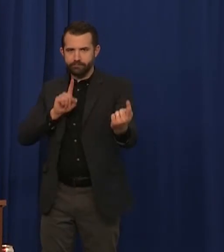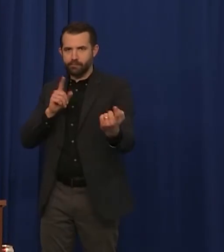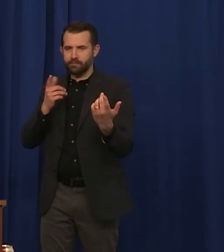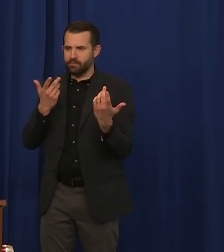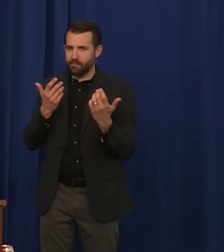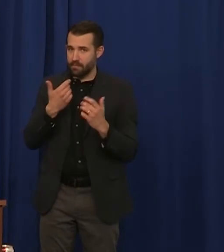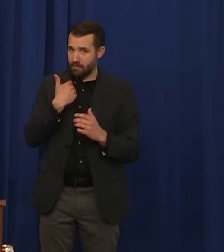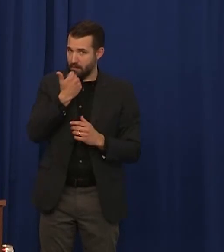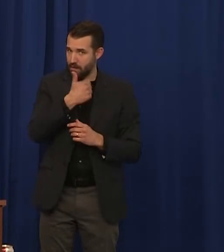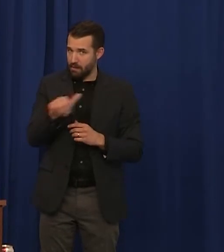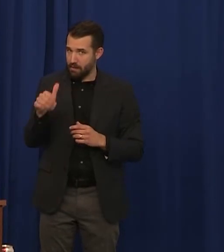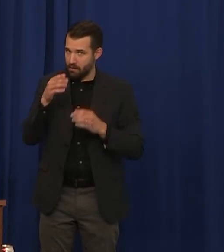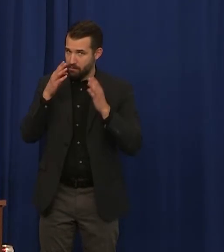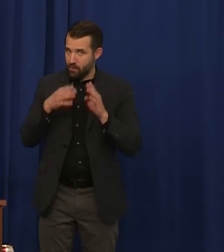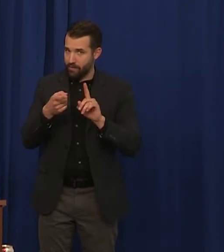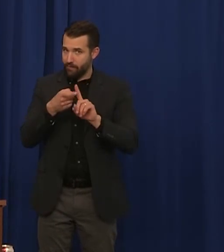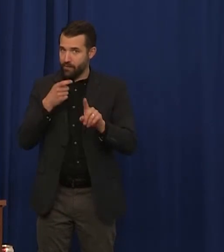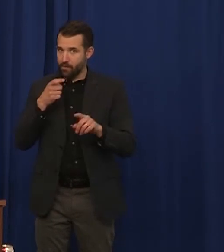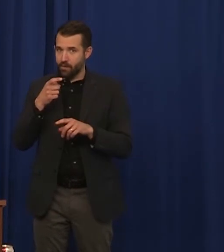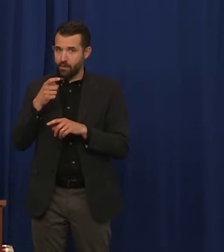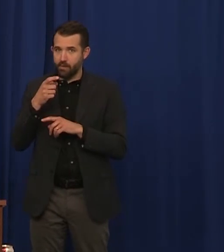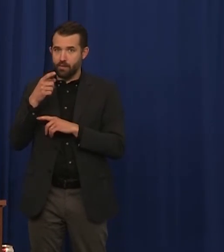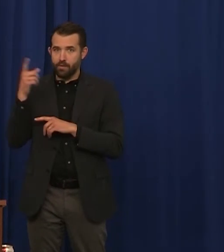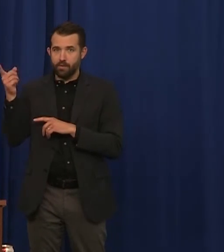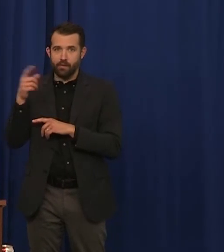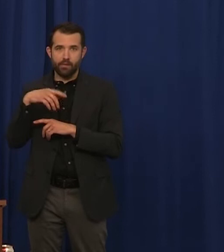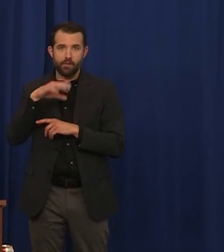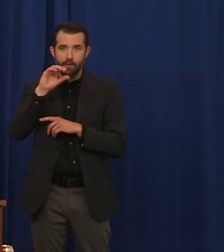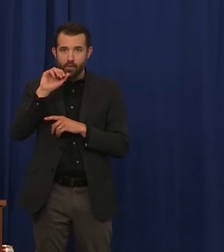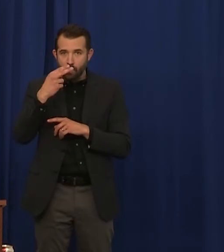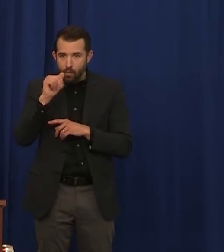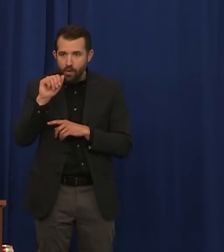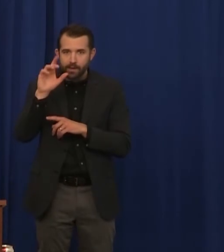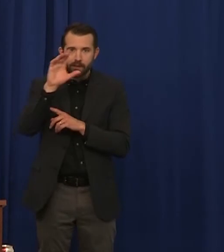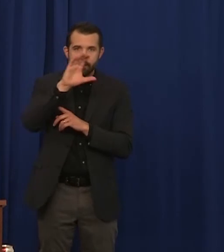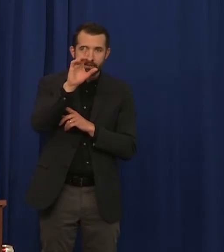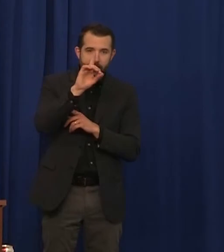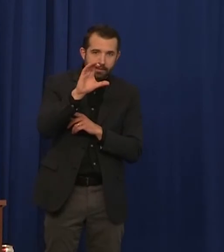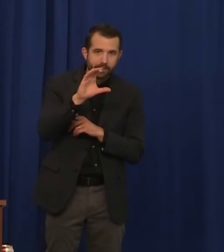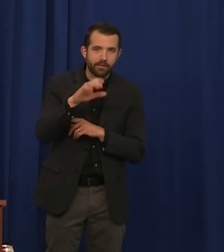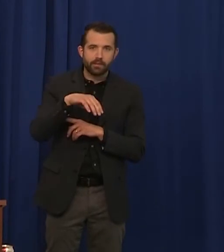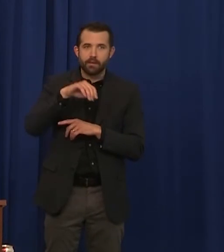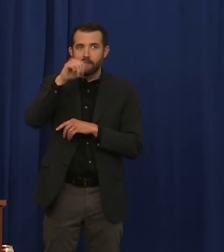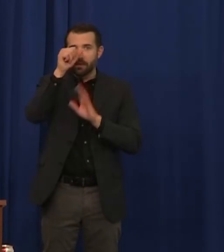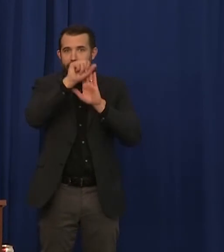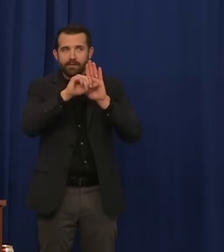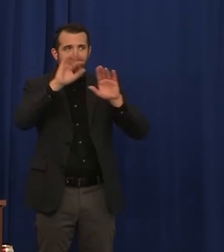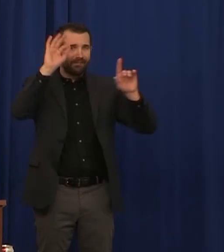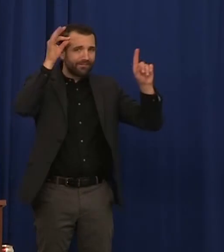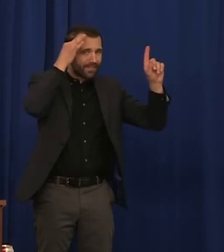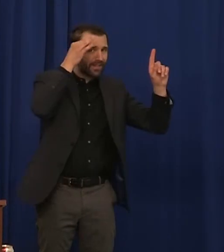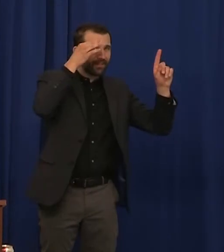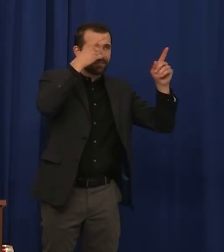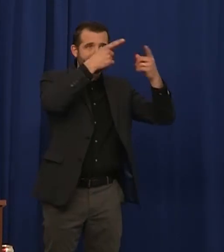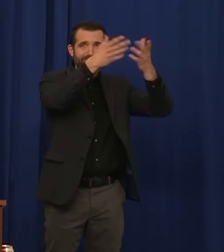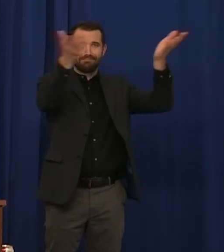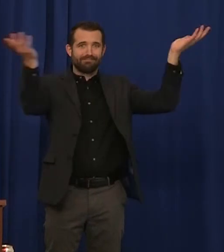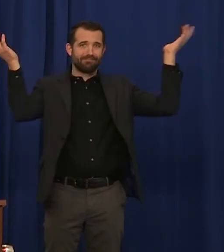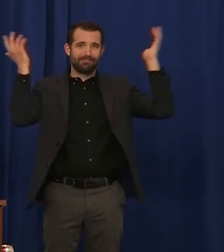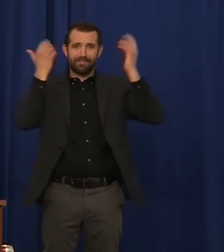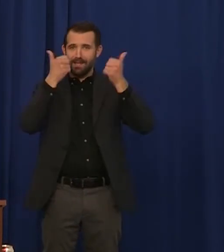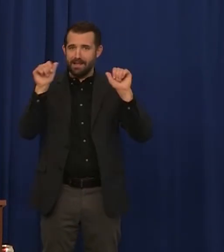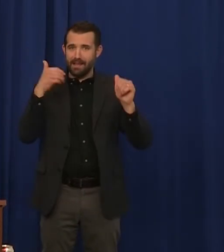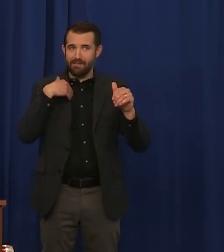CDC, state OSHA, Department of Labor, anyone from the state or the federal government, if you know, going into these